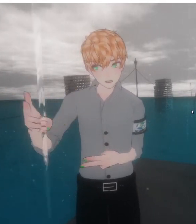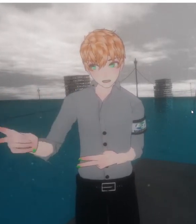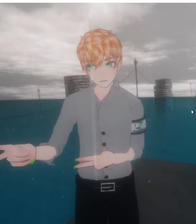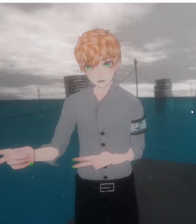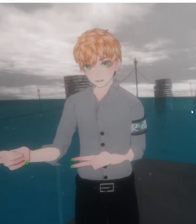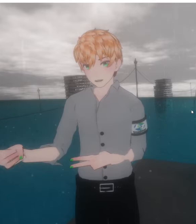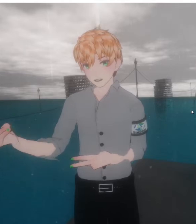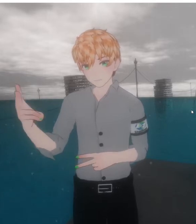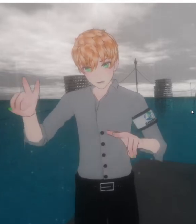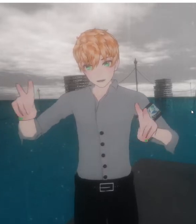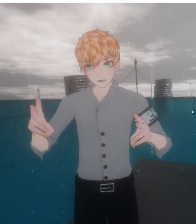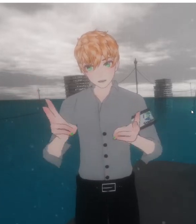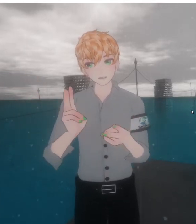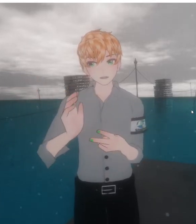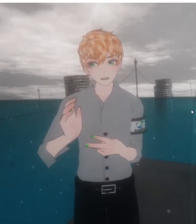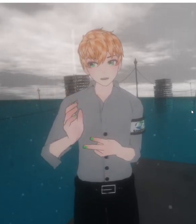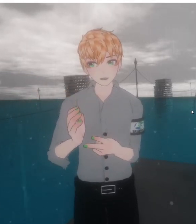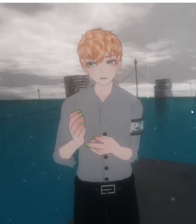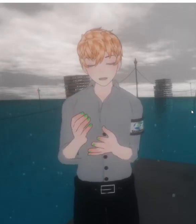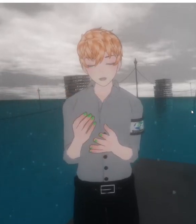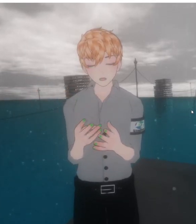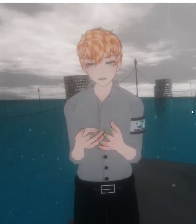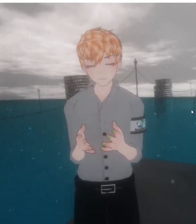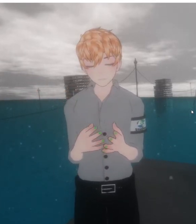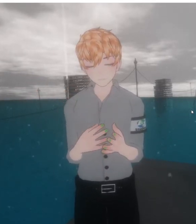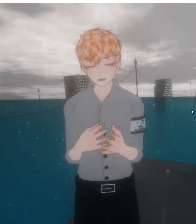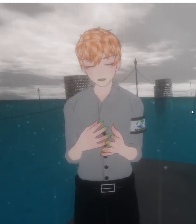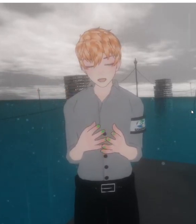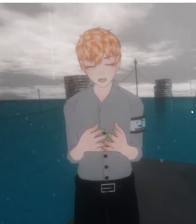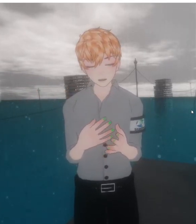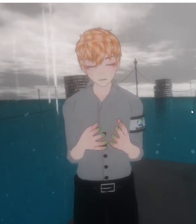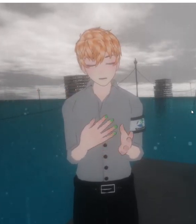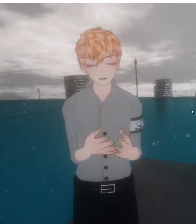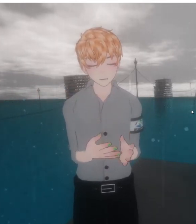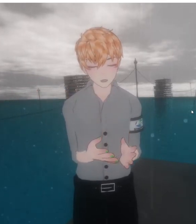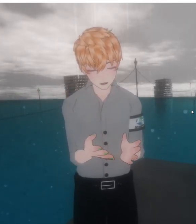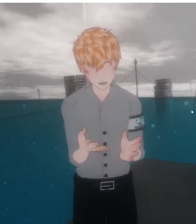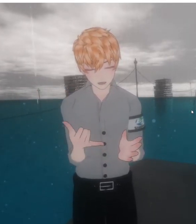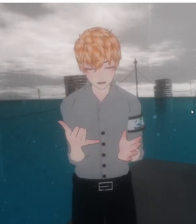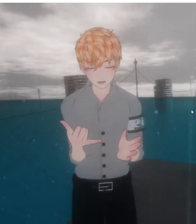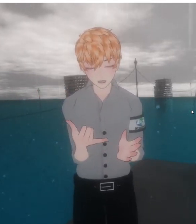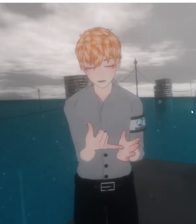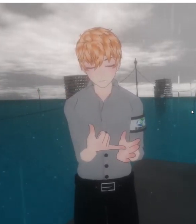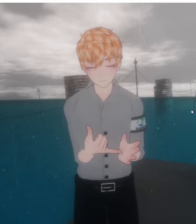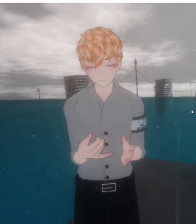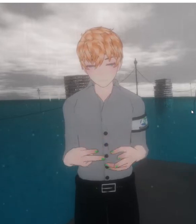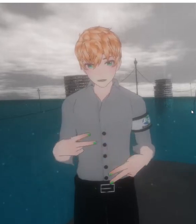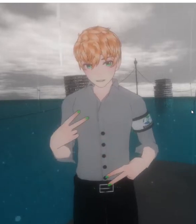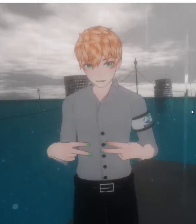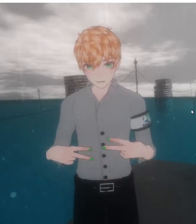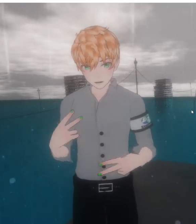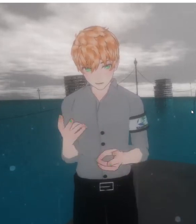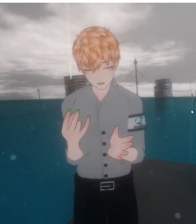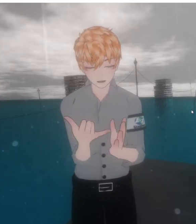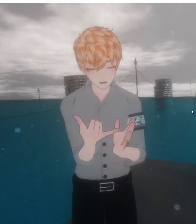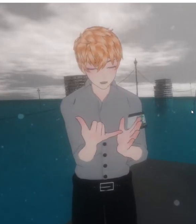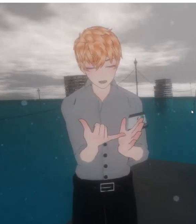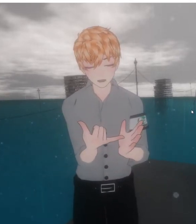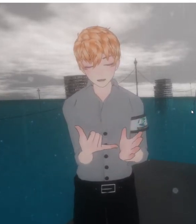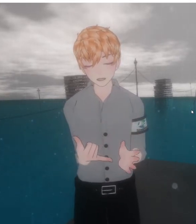person, he said this. Then they'll use the smaller signs for like, it's difficult. They'll like actually sign out